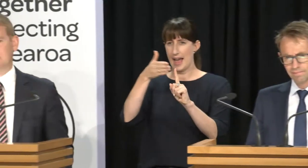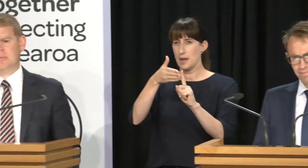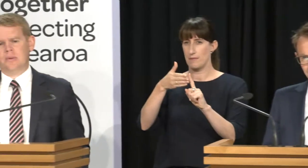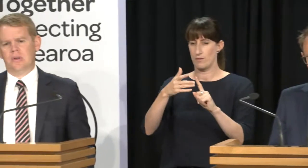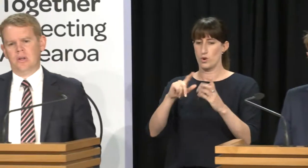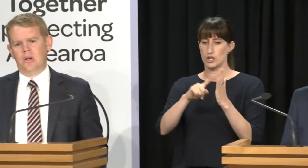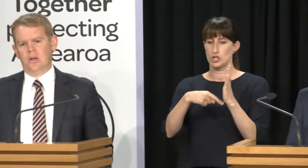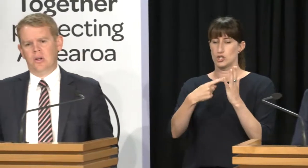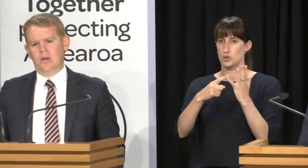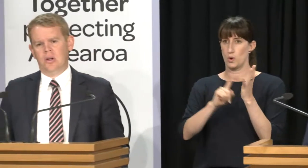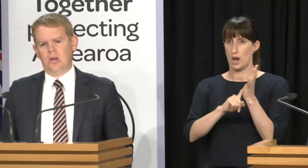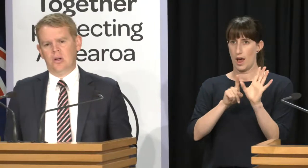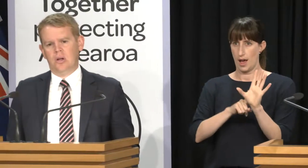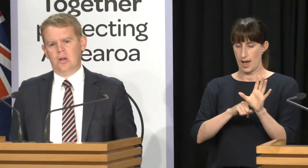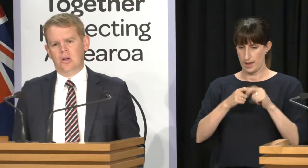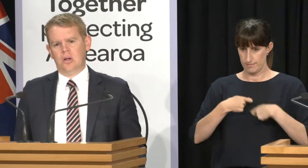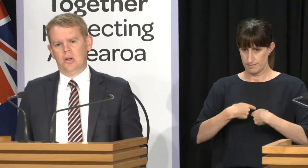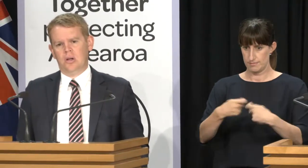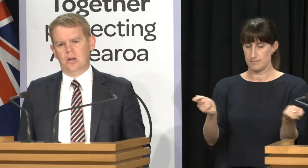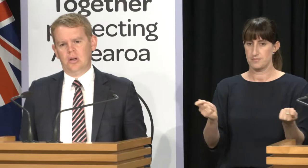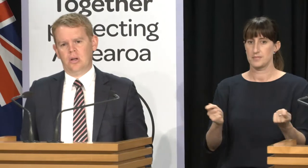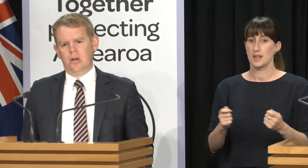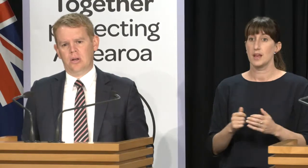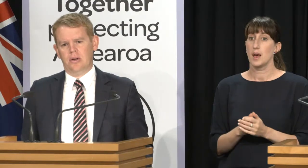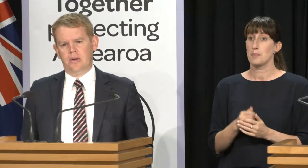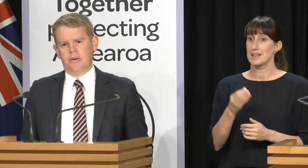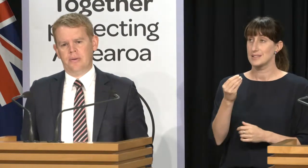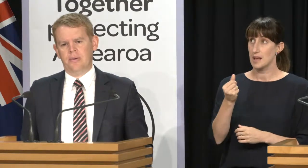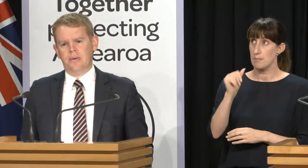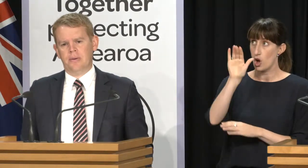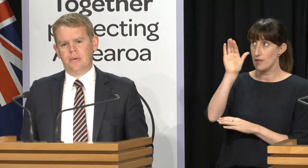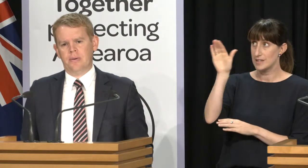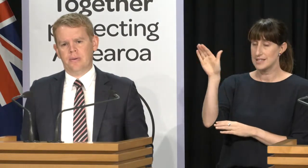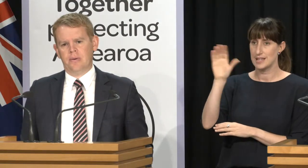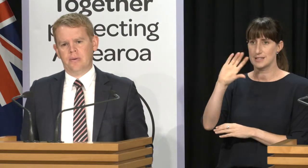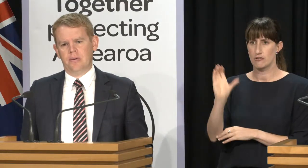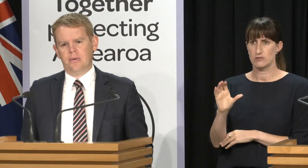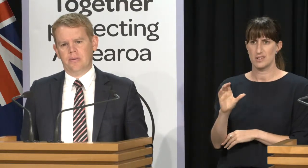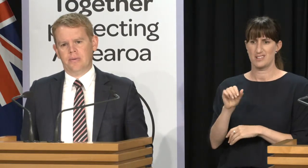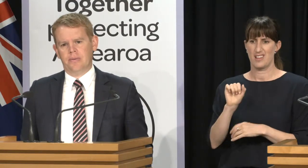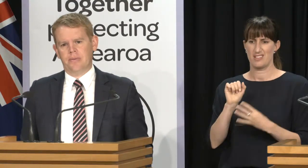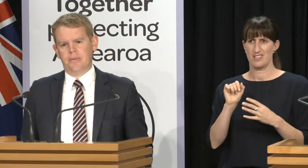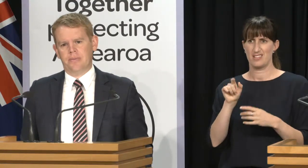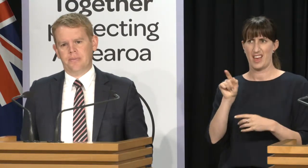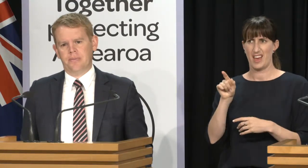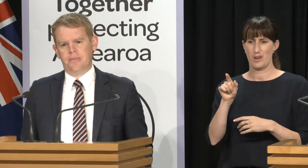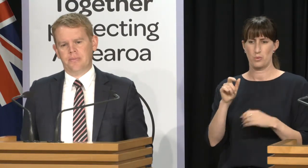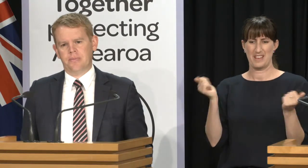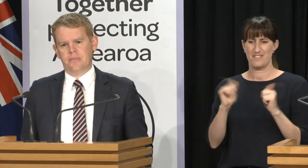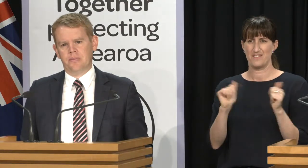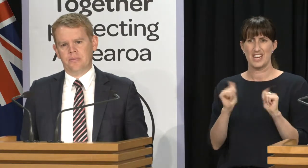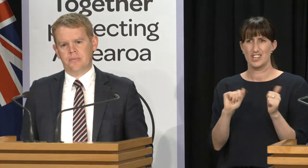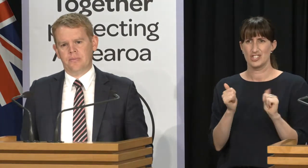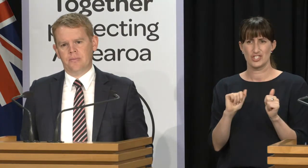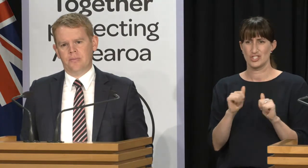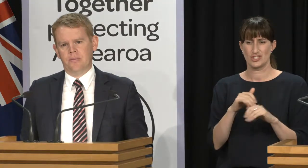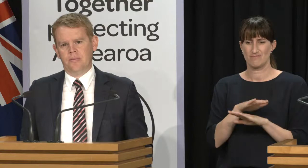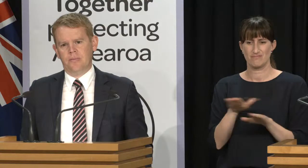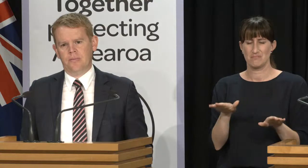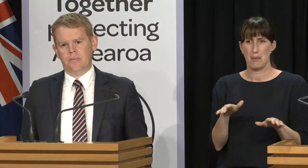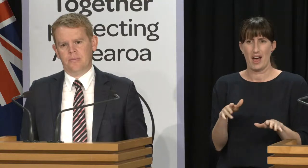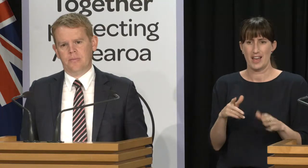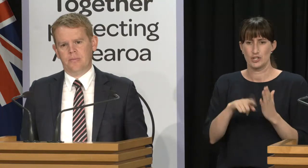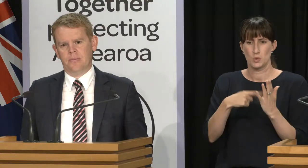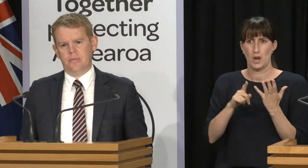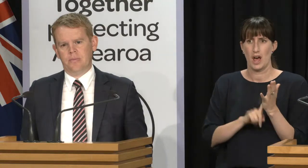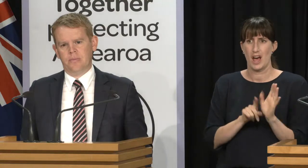some countries overseas are actually expecting to have vaccinated their entire populations. Are you expecting that there's going to be pushback from New Zealanders when they see that their friends and